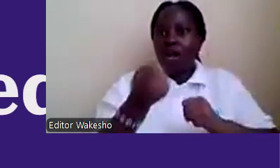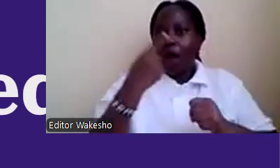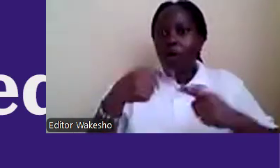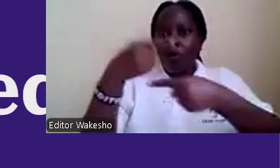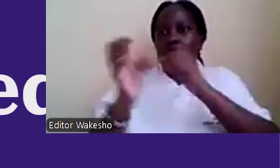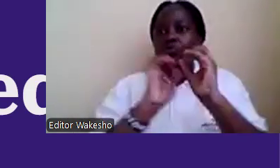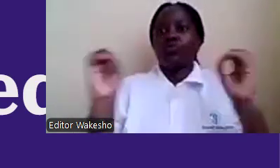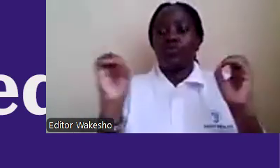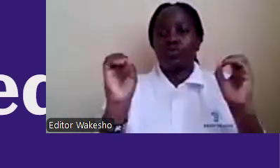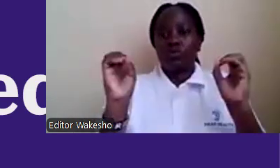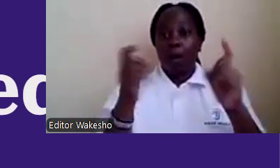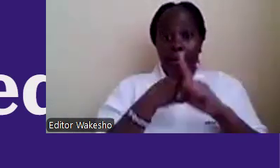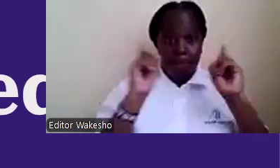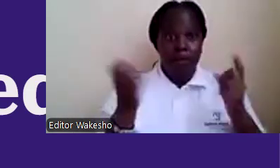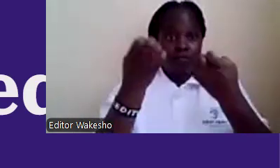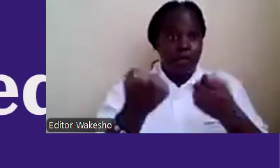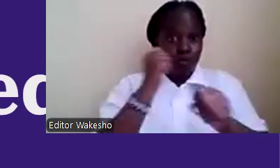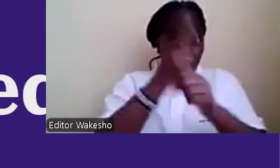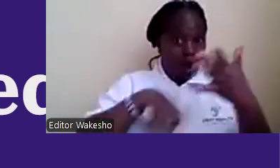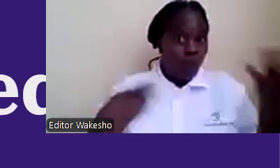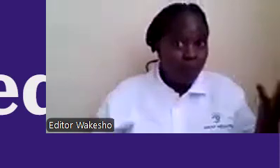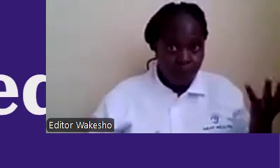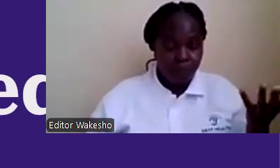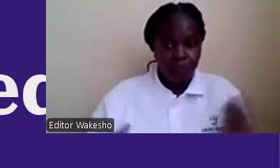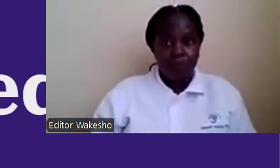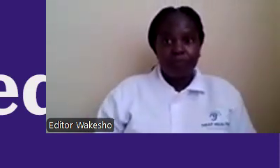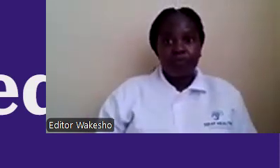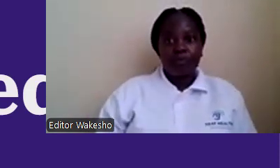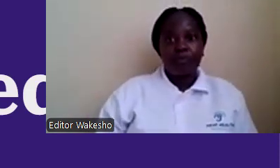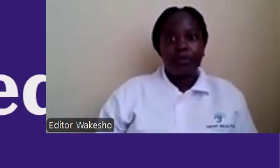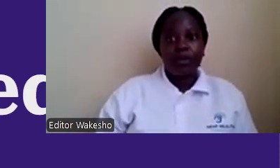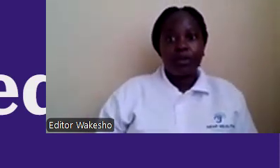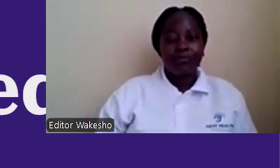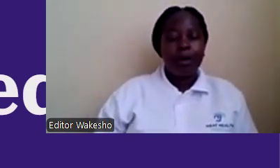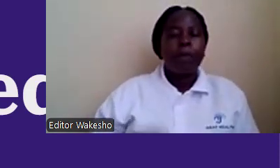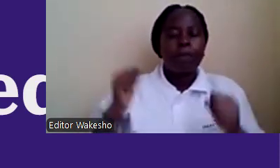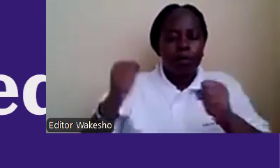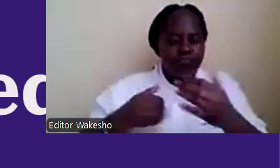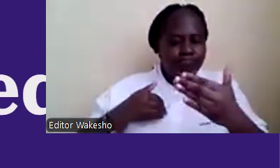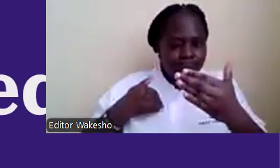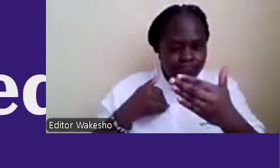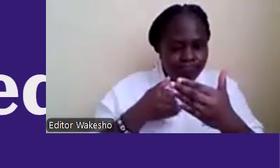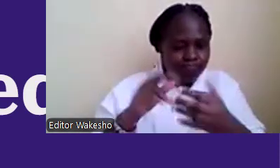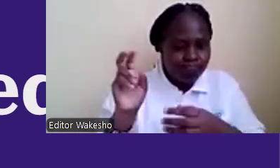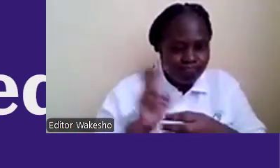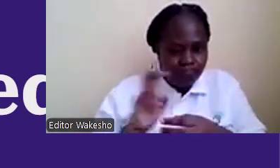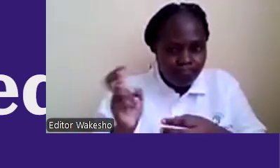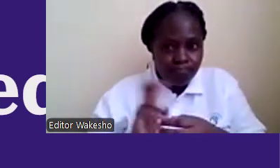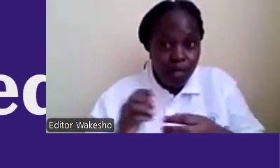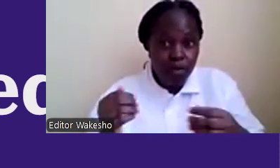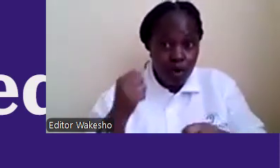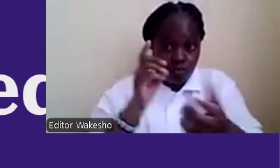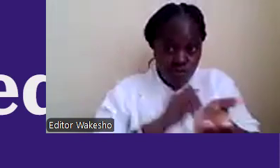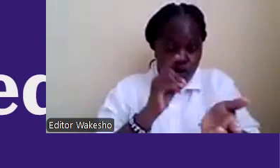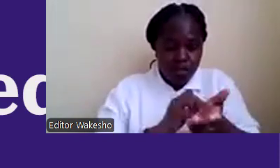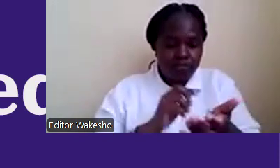be done by close monitoring with your doctor. It's not up to you to